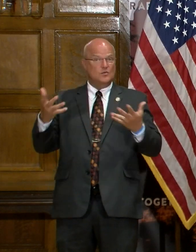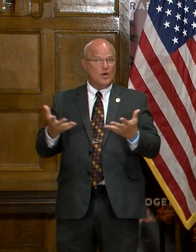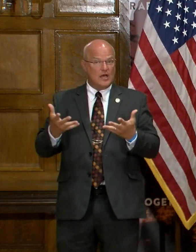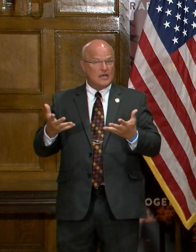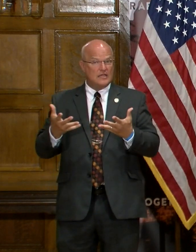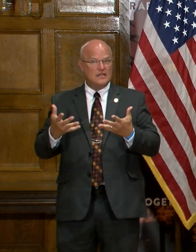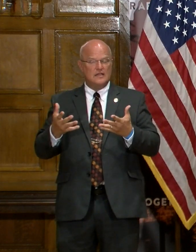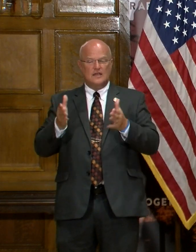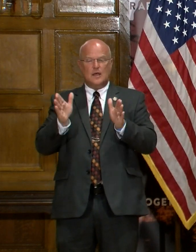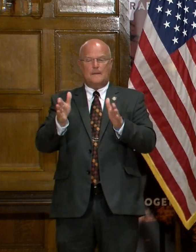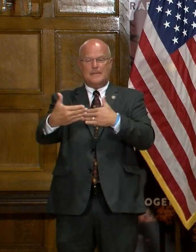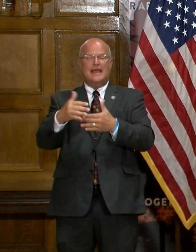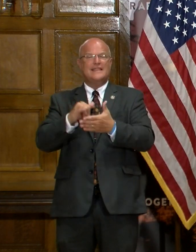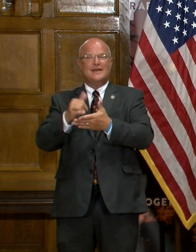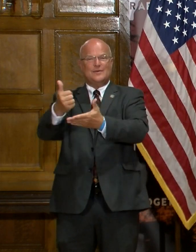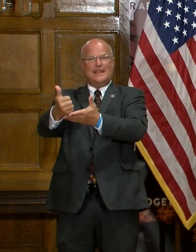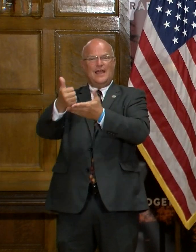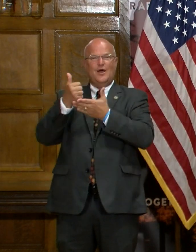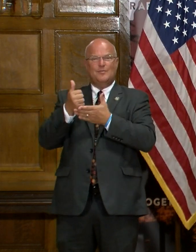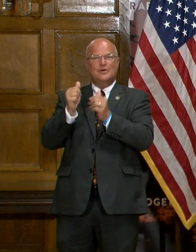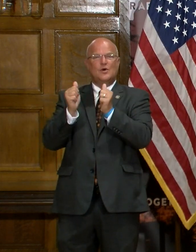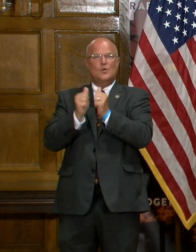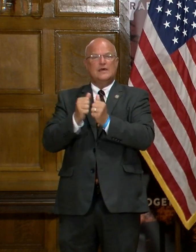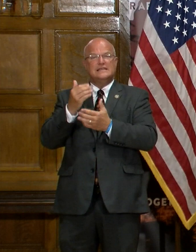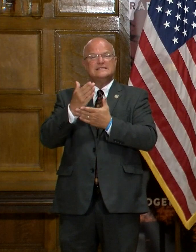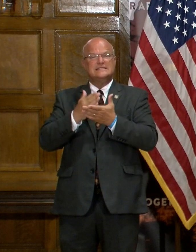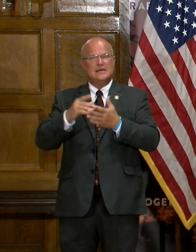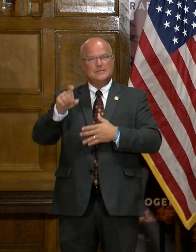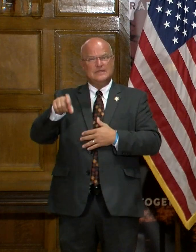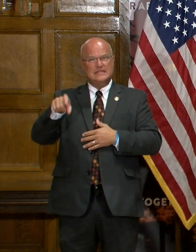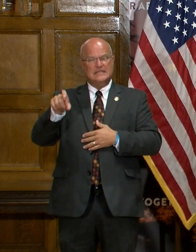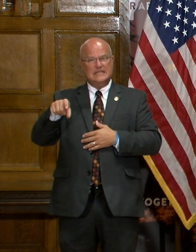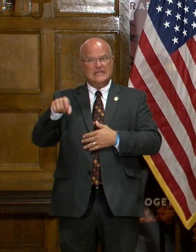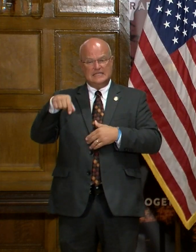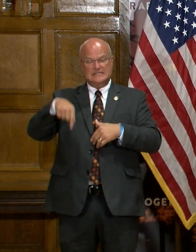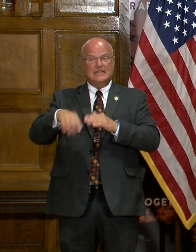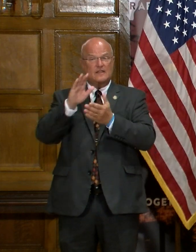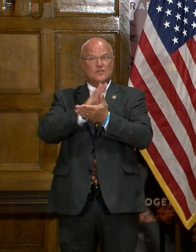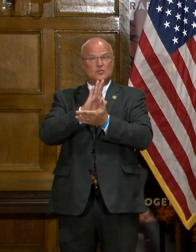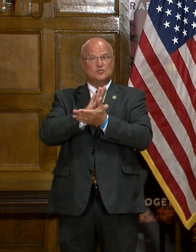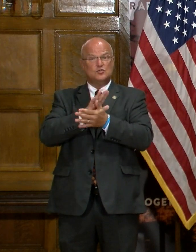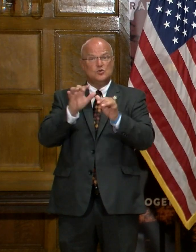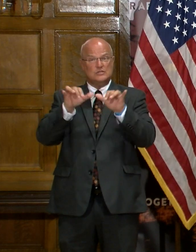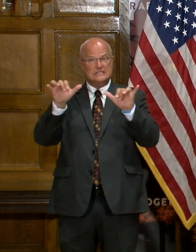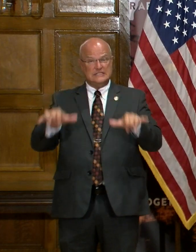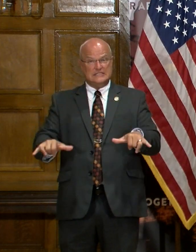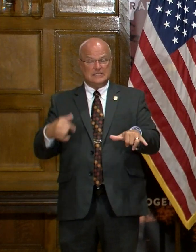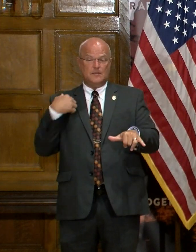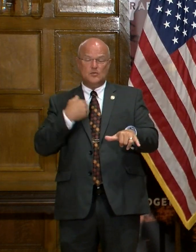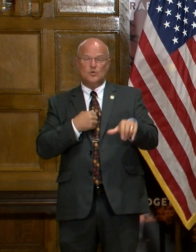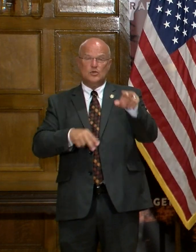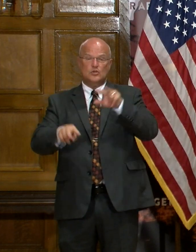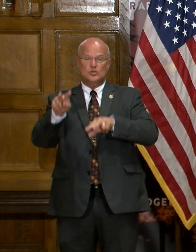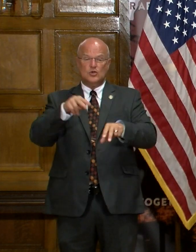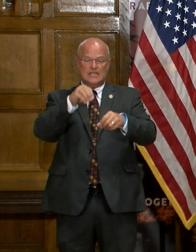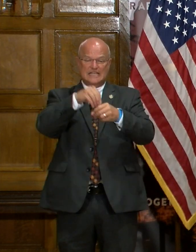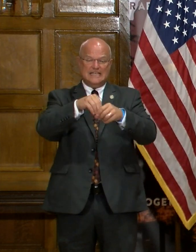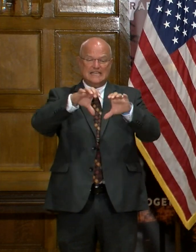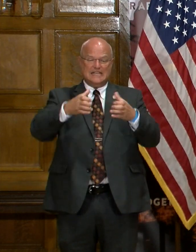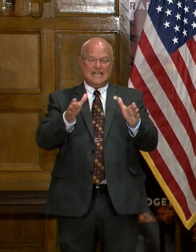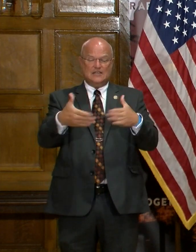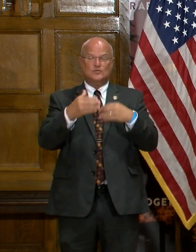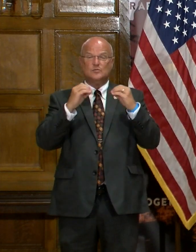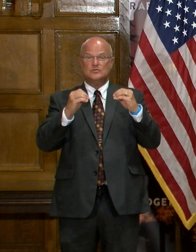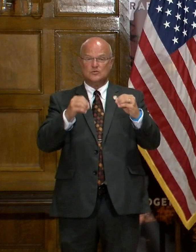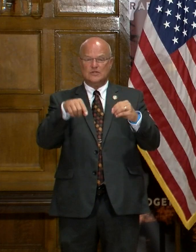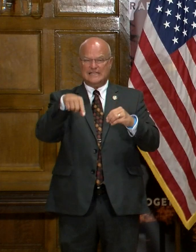be for a package that would help us with some of the needs in our school systems as we look at in-classroom